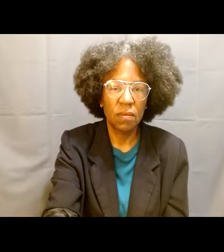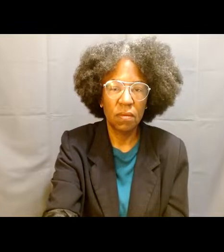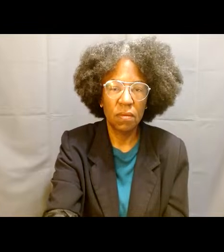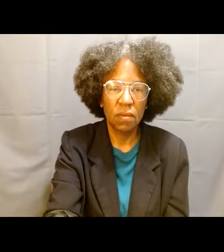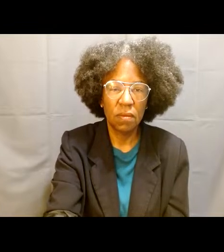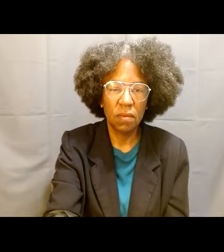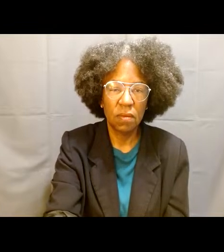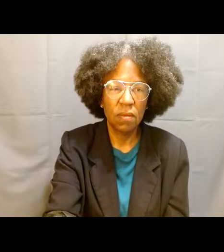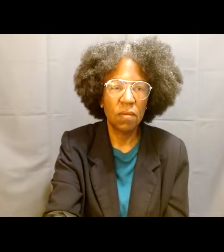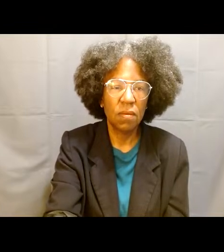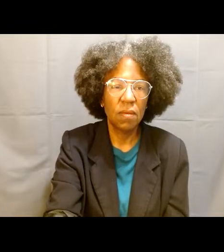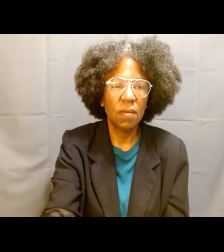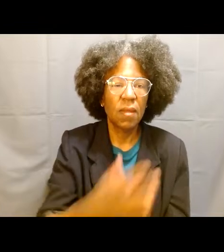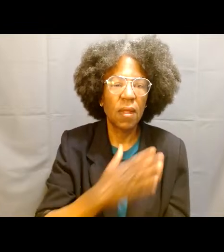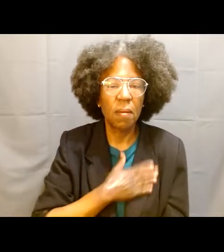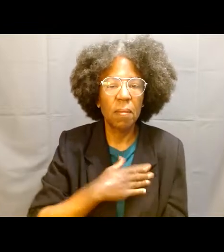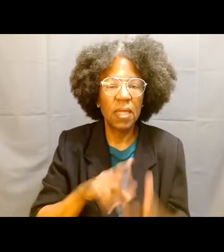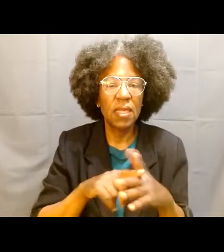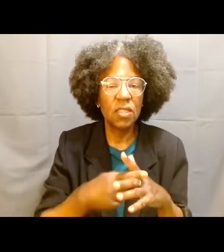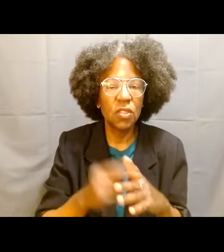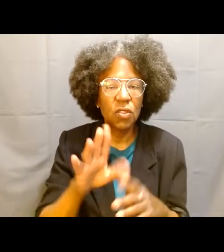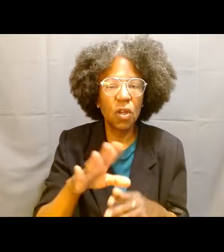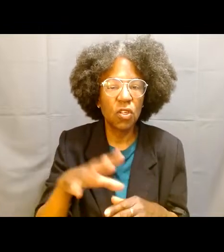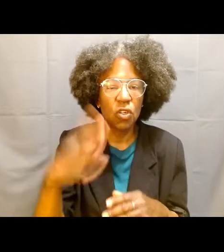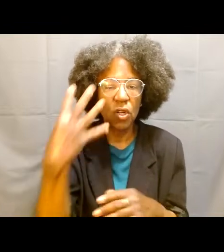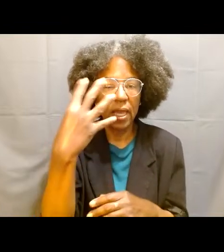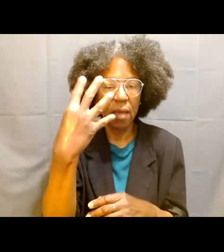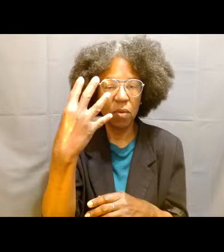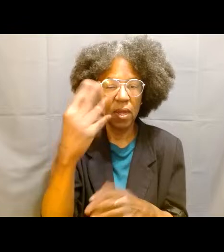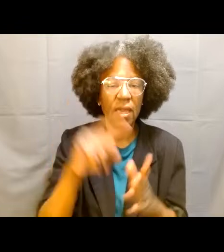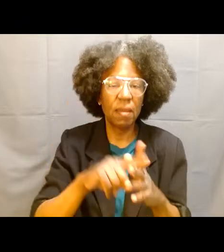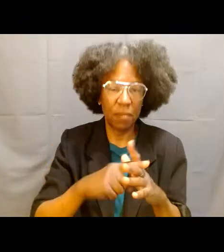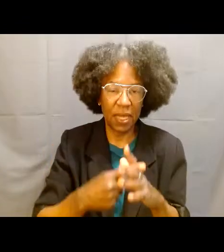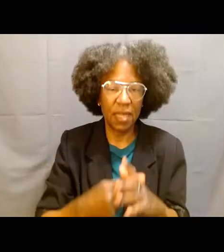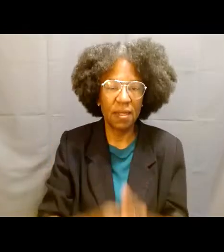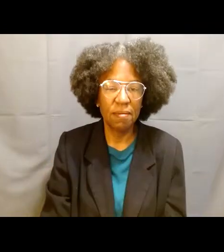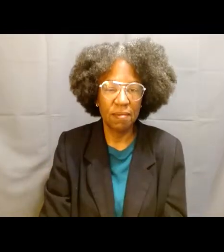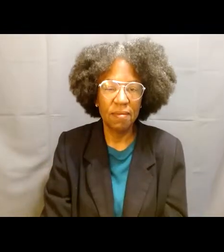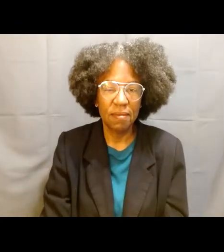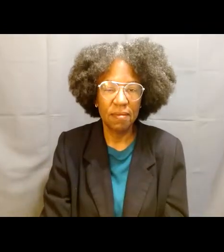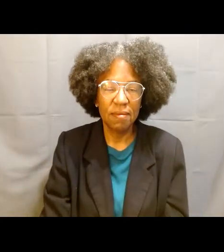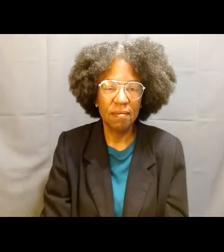Please start your camera. Please turn on your camera and begin.